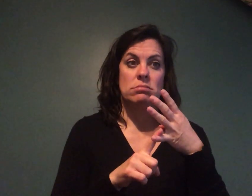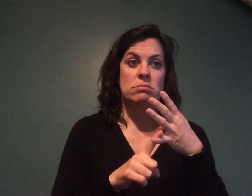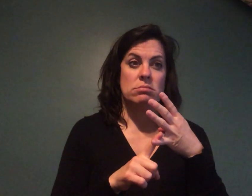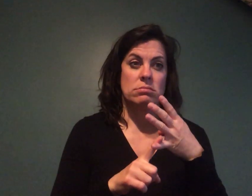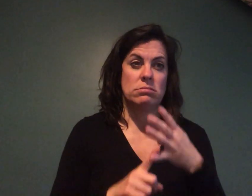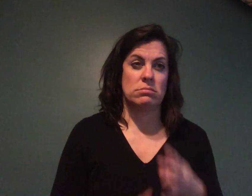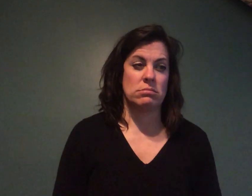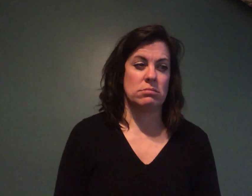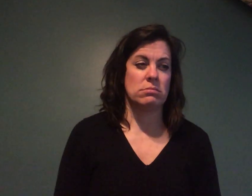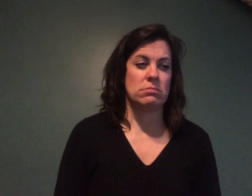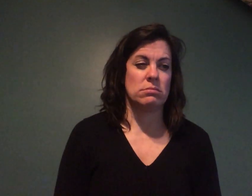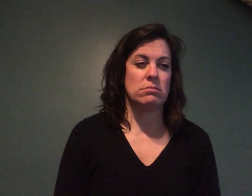Okay, what about it?